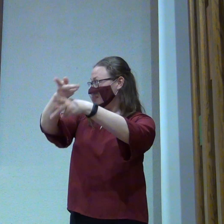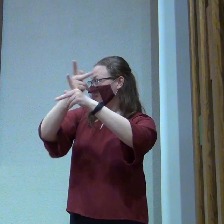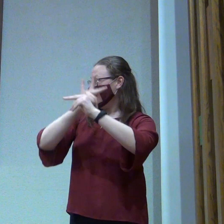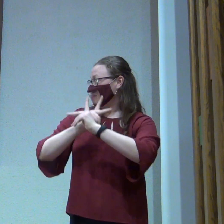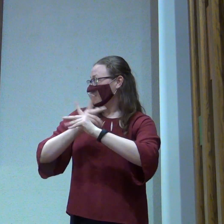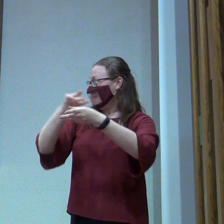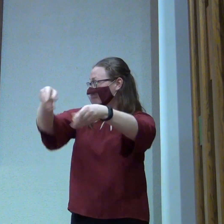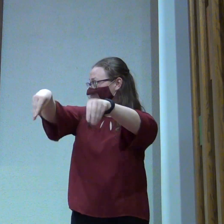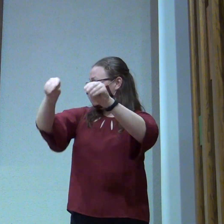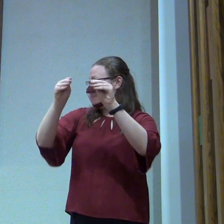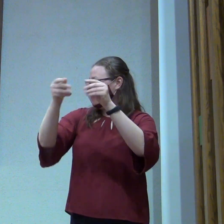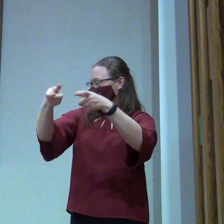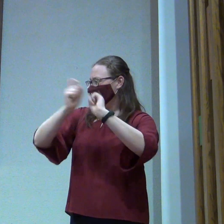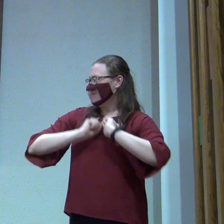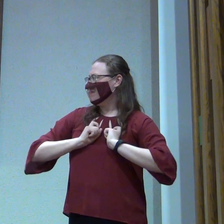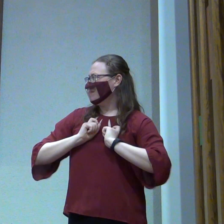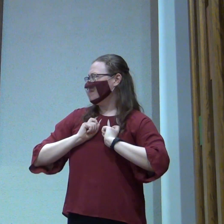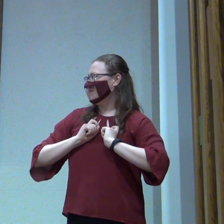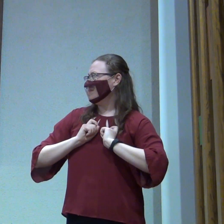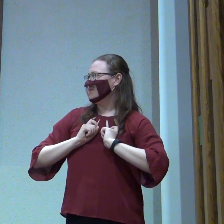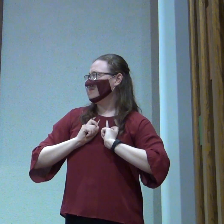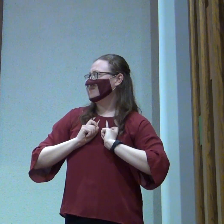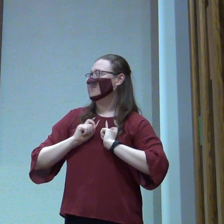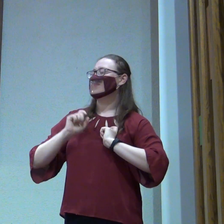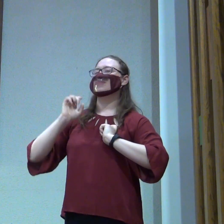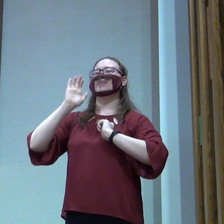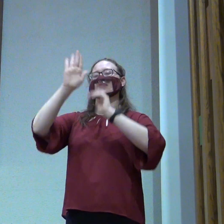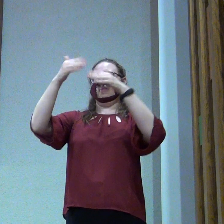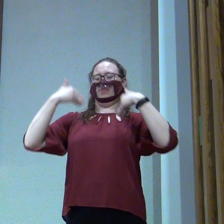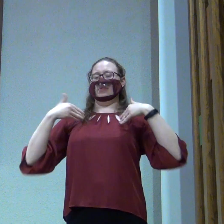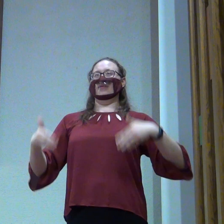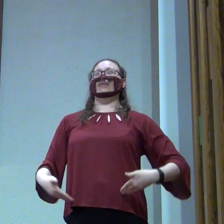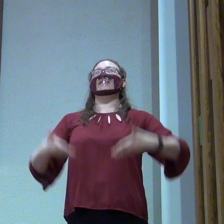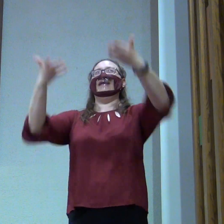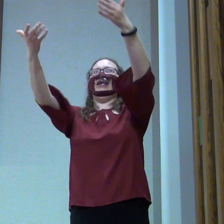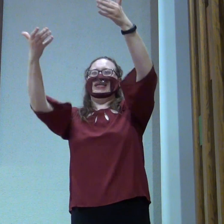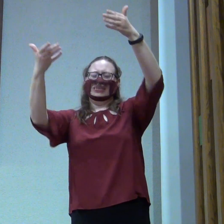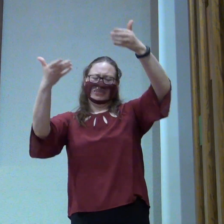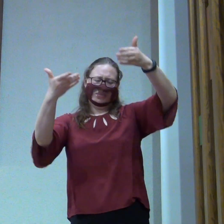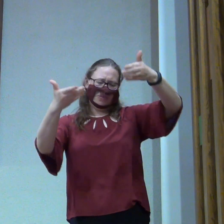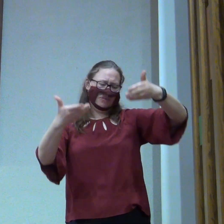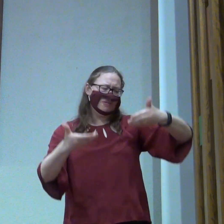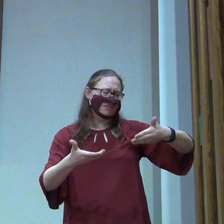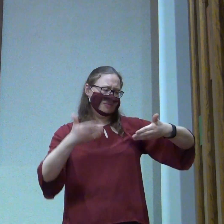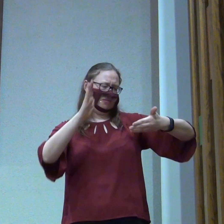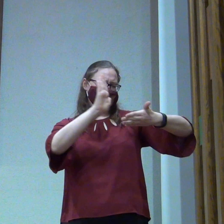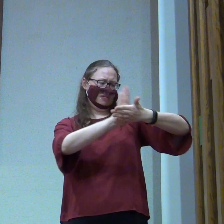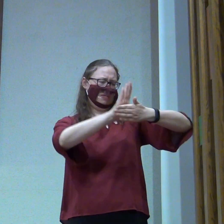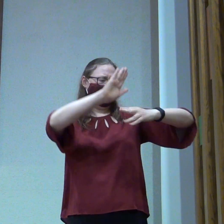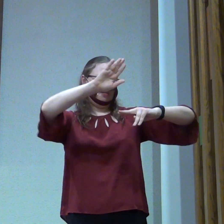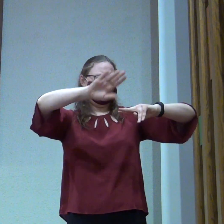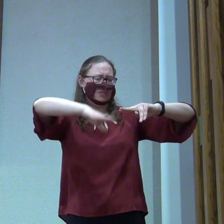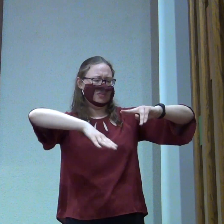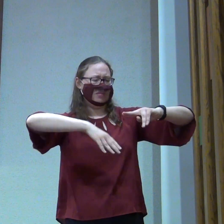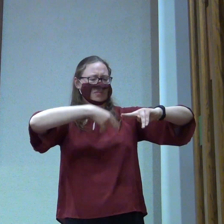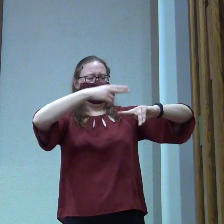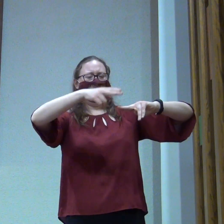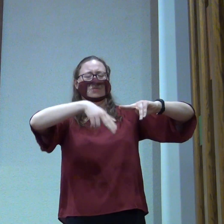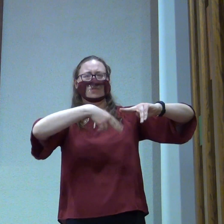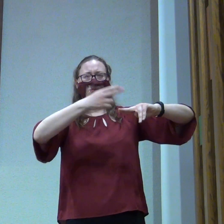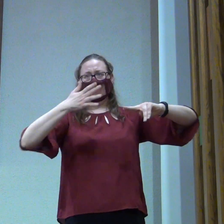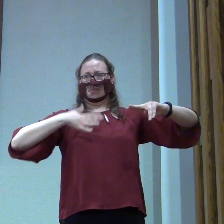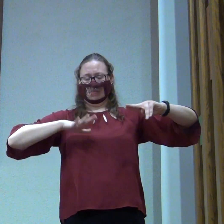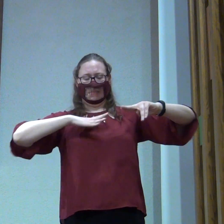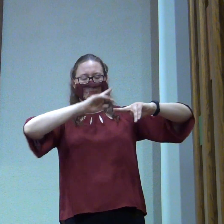Then he took it down, wrapped it in a linen cloth, and placed it in a